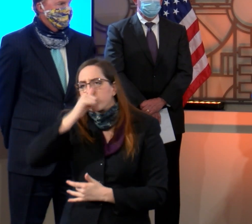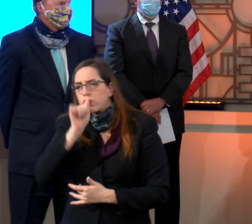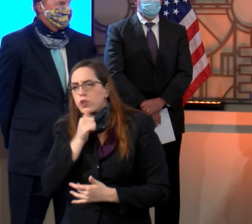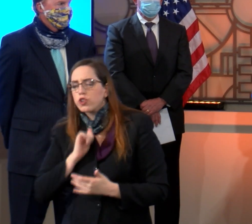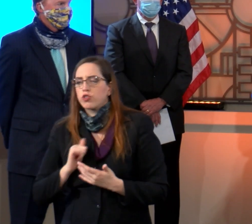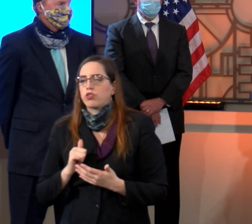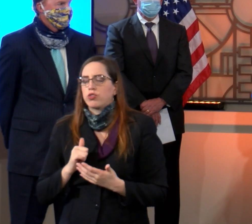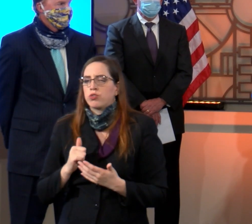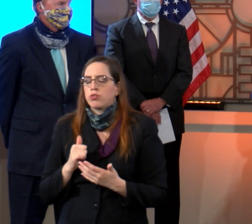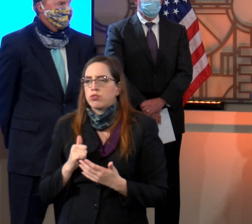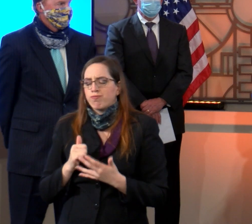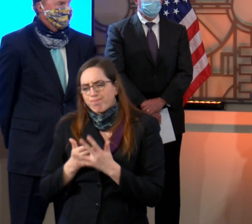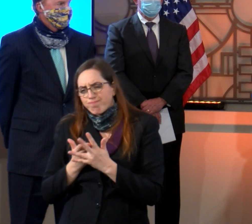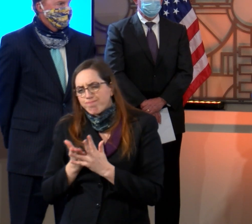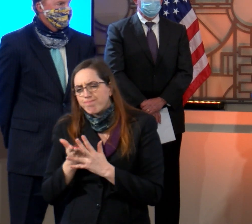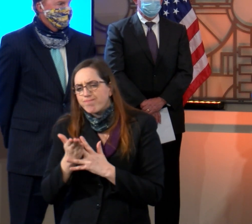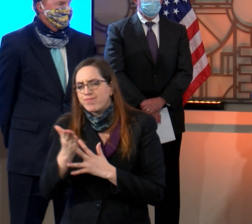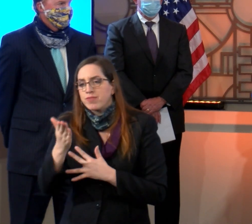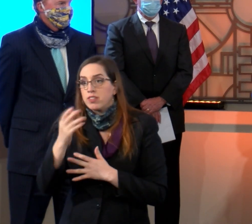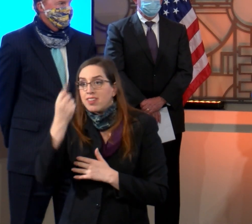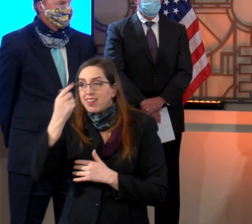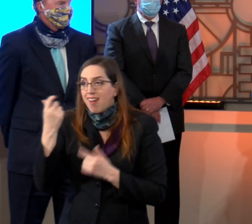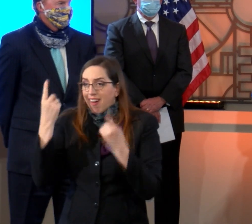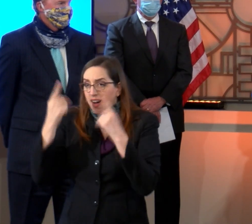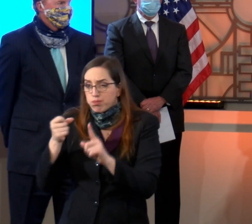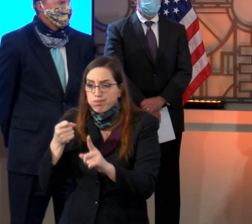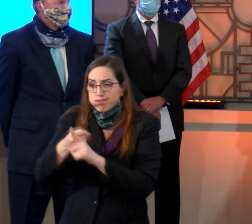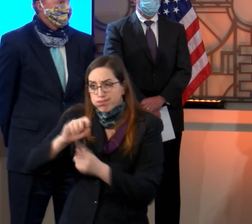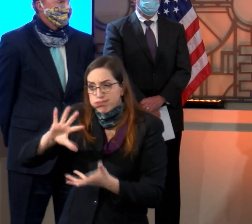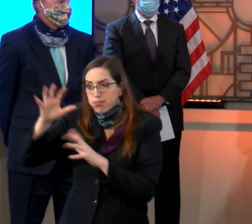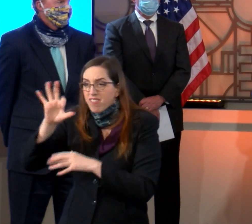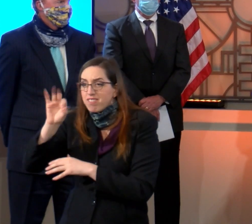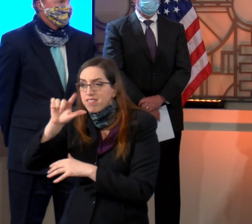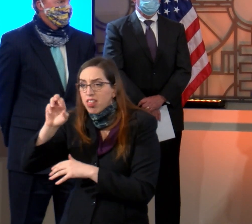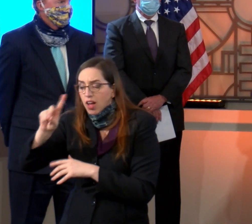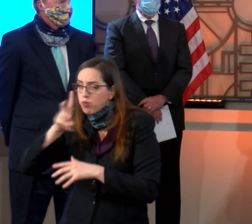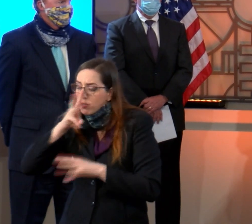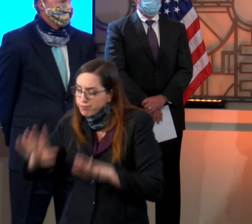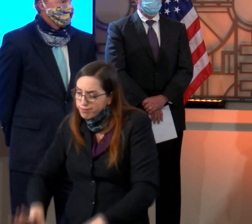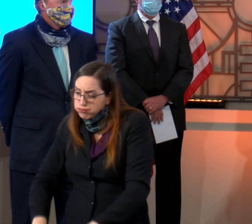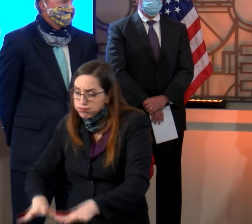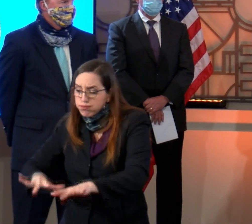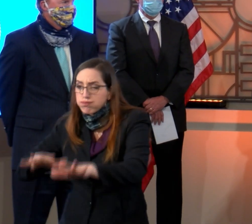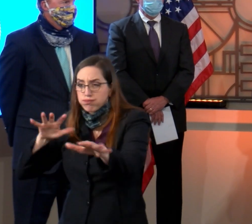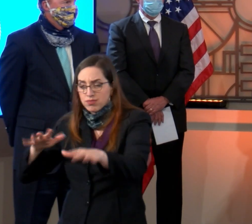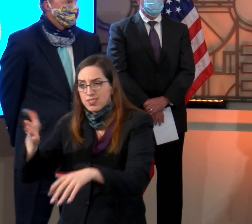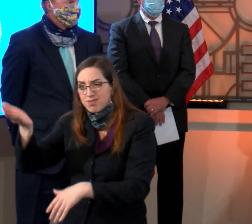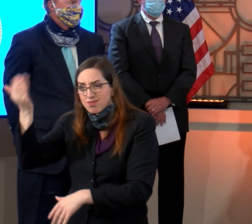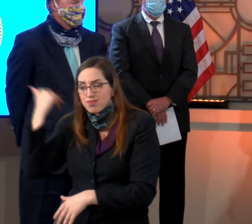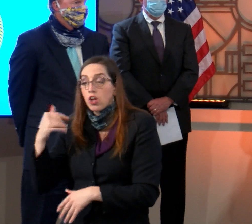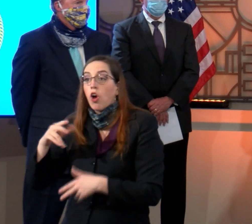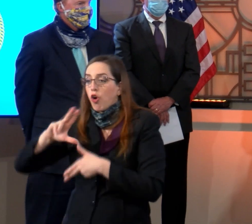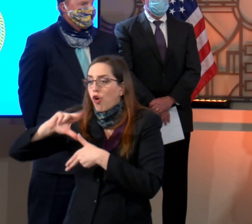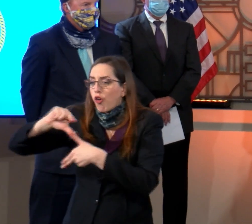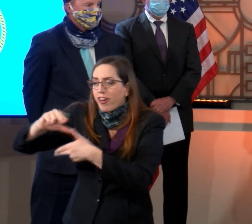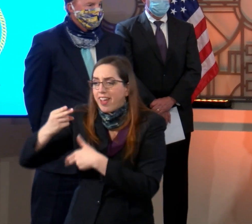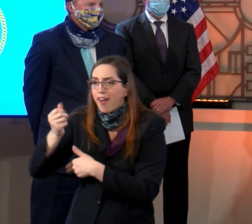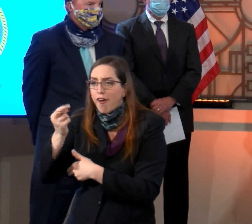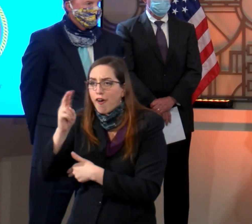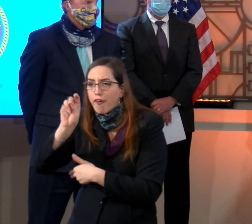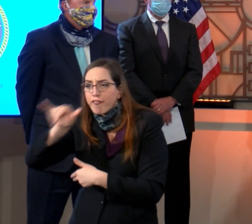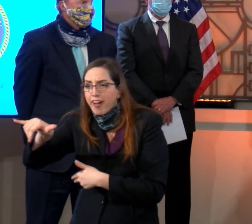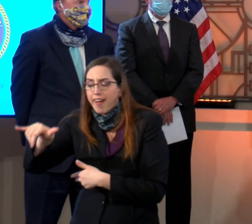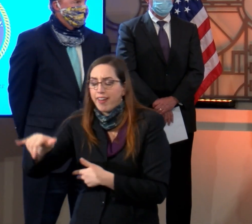through the tax day flood in our city. They suffered through Hurricane Harvey. They suffered